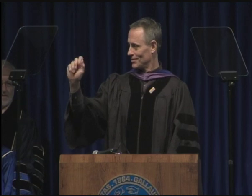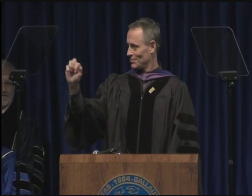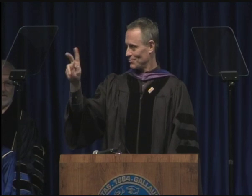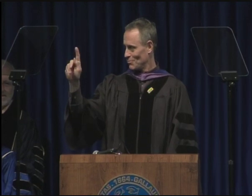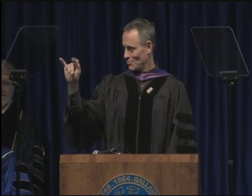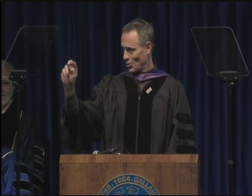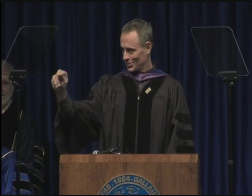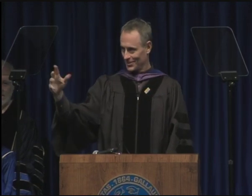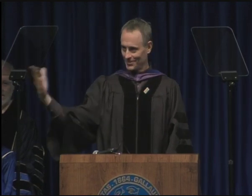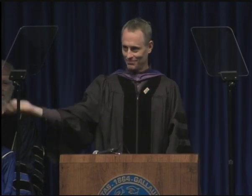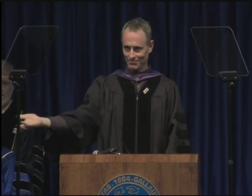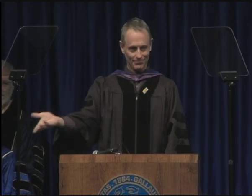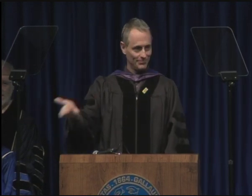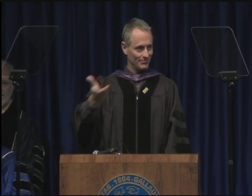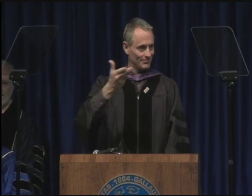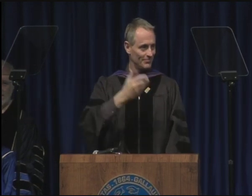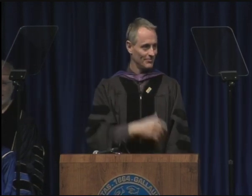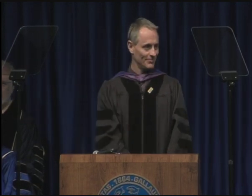Julie Martin.